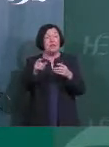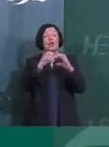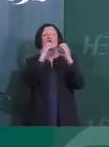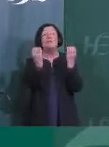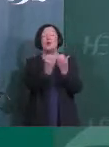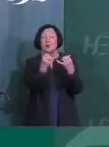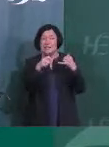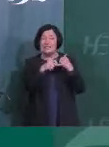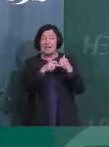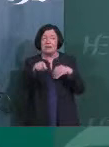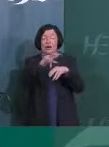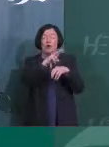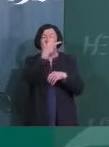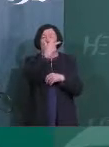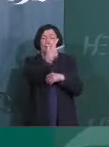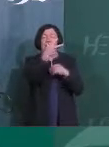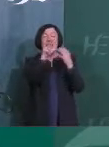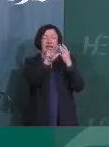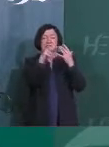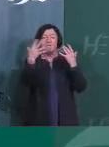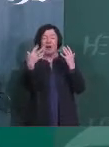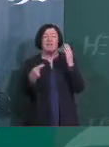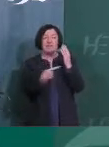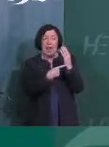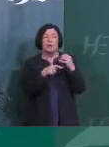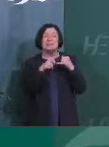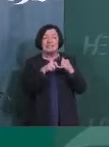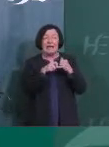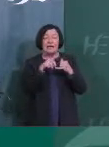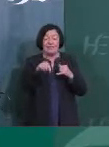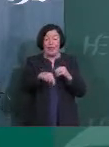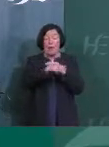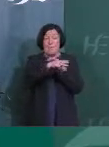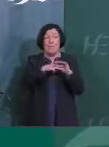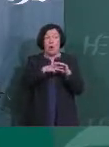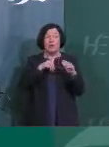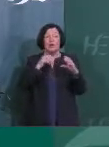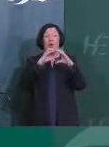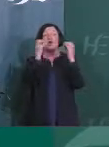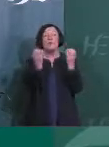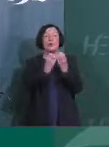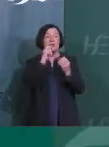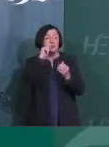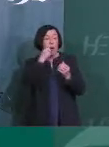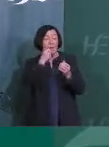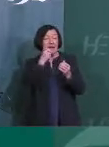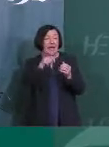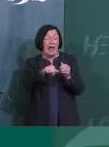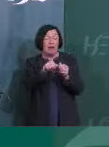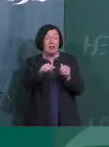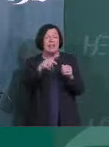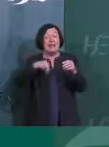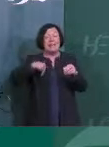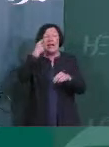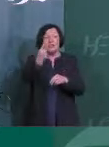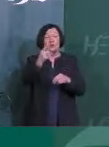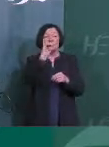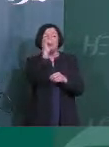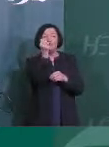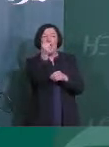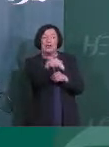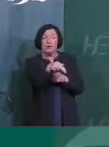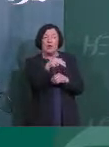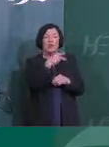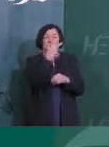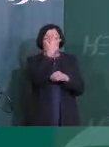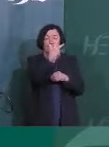testing, where we did over 385,000 tests in that month through our community swabbing sites. The next month after that is January, where